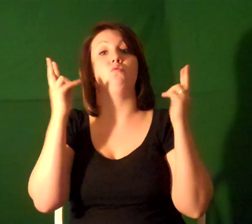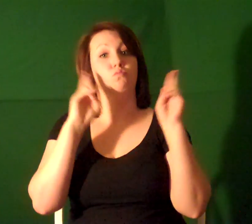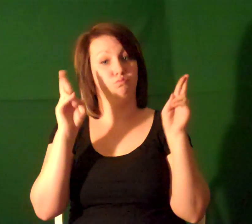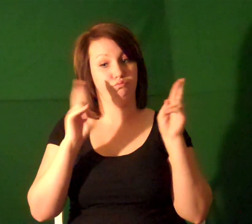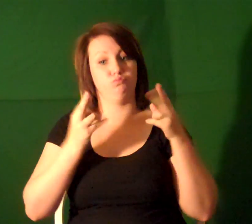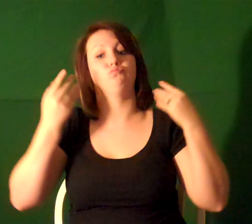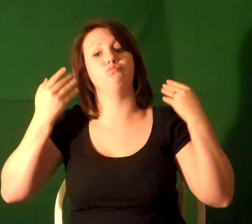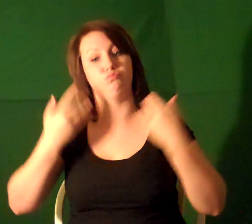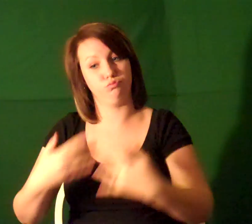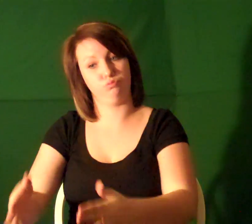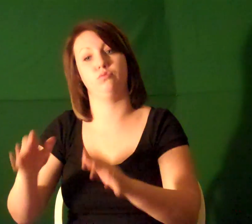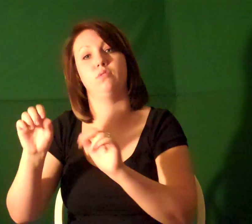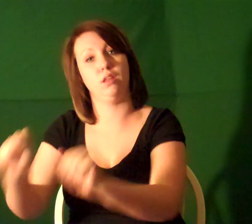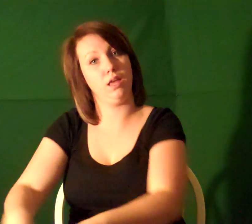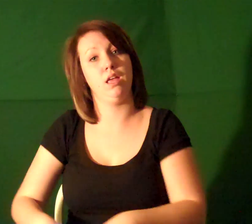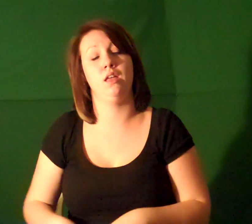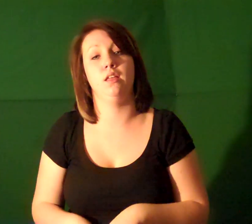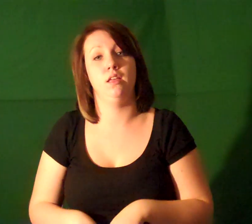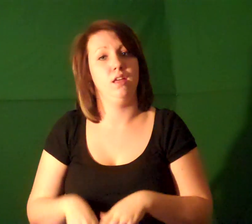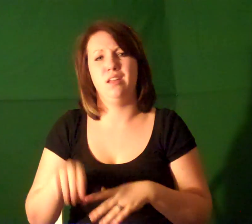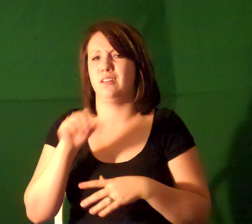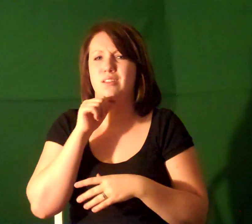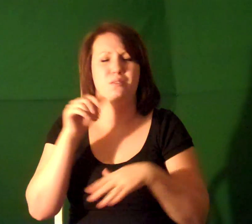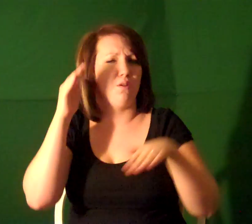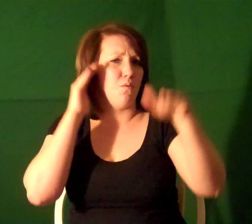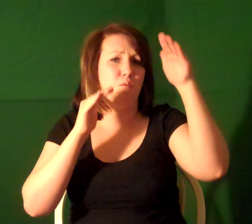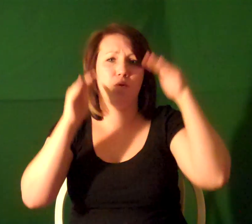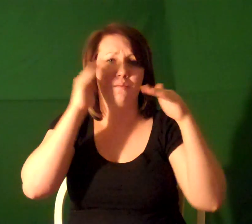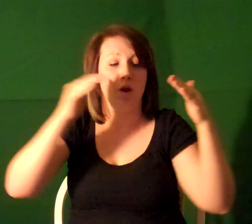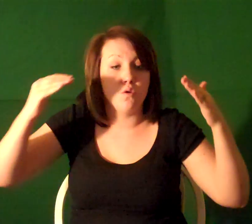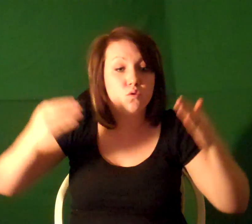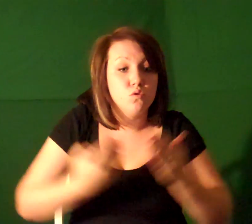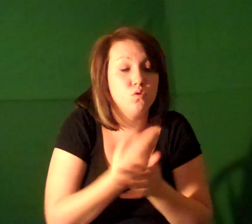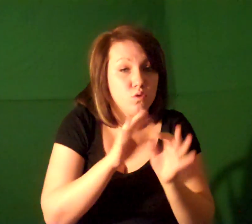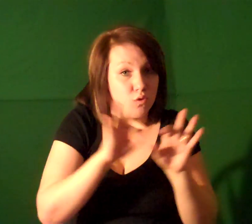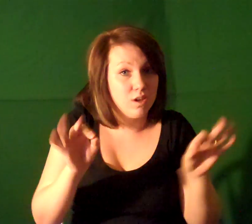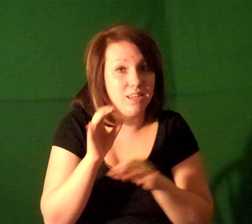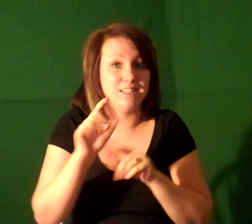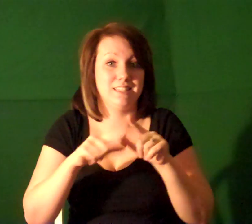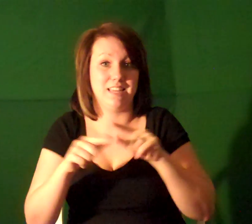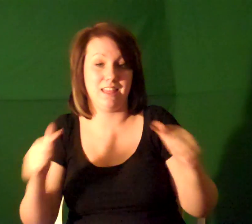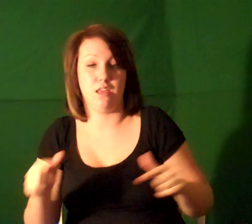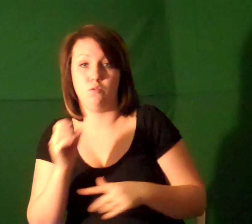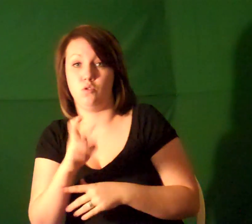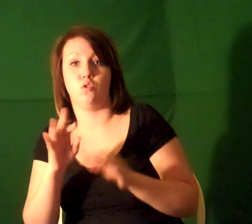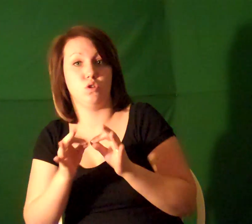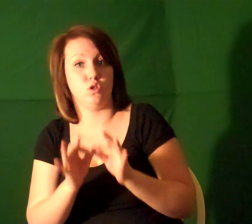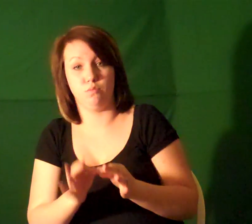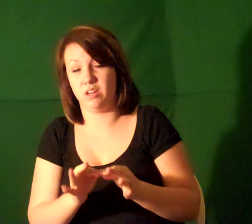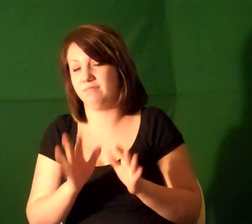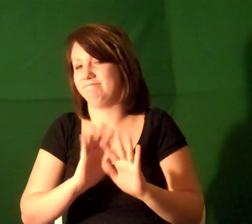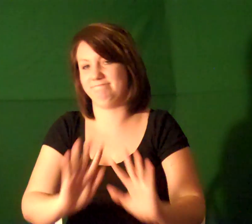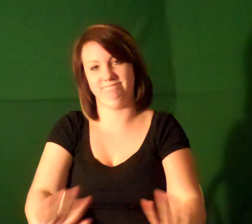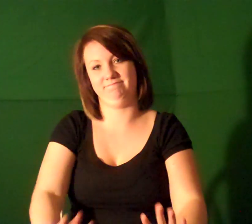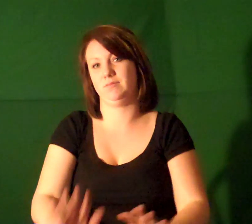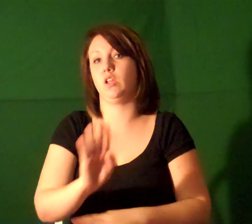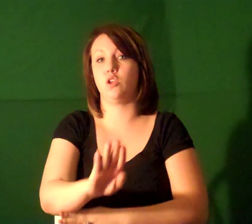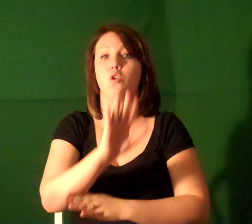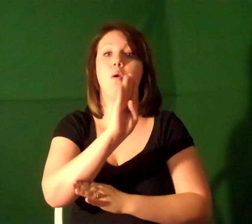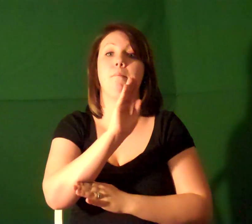have to worry about getting a new degree in sign language or a new degree in interpreting. Your bachelor's degree qualifies you